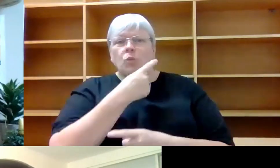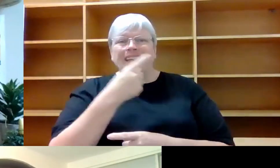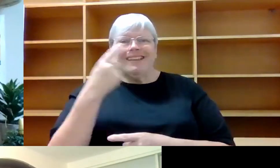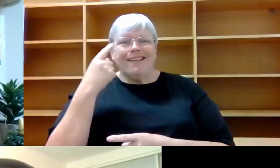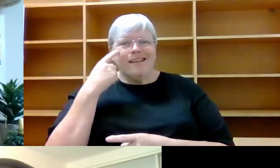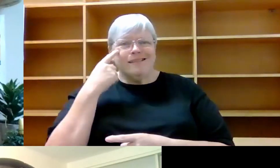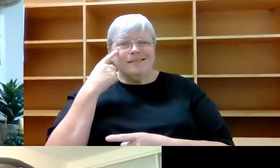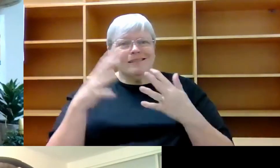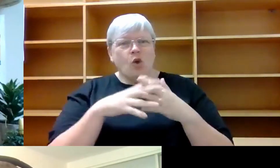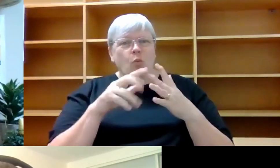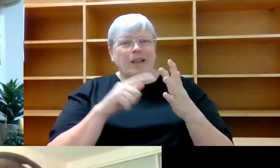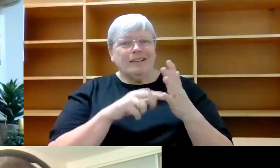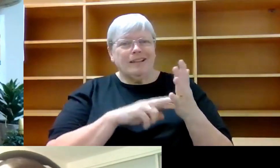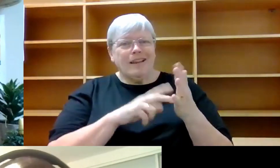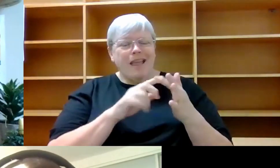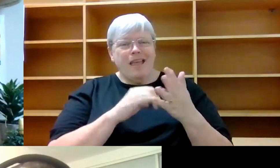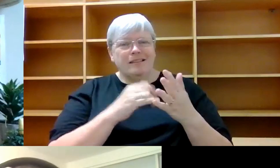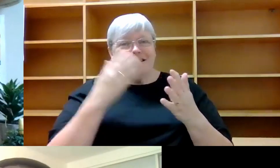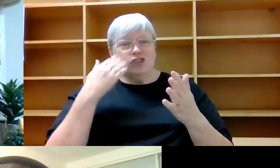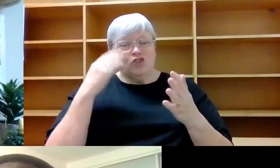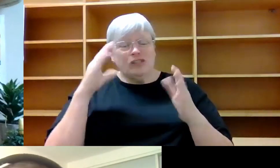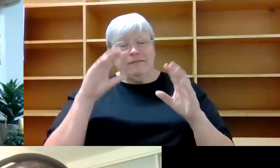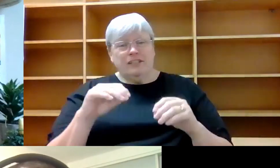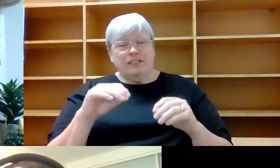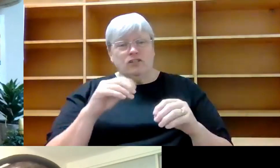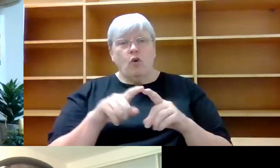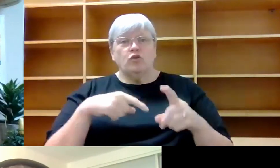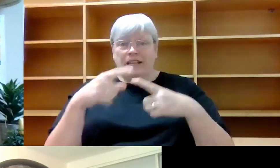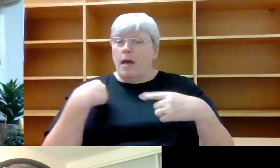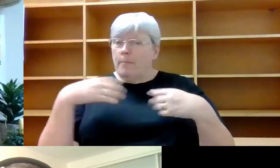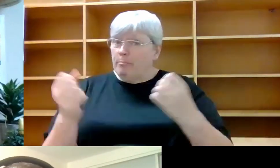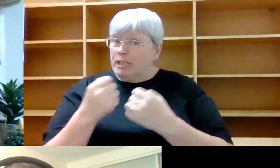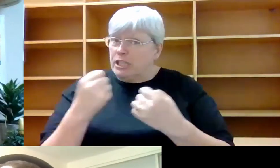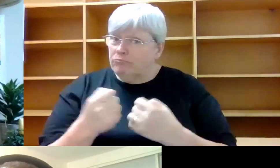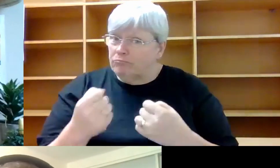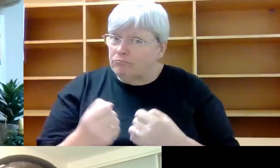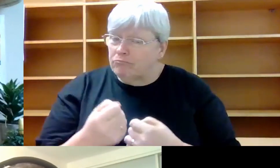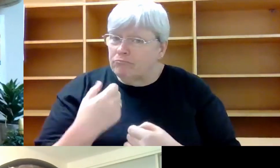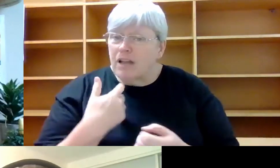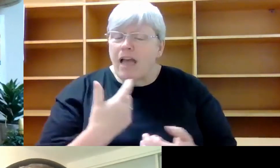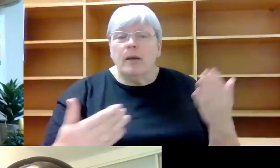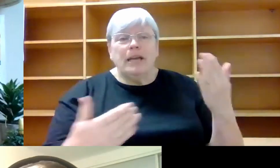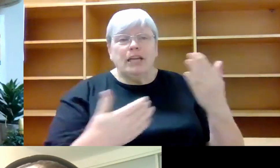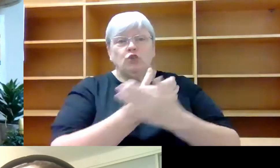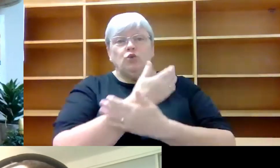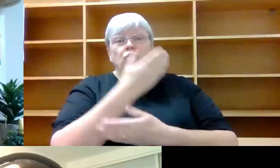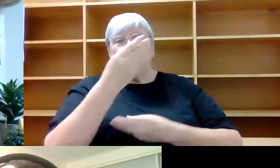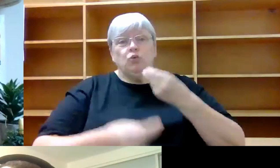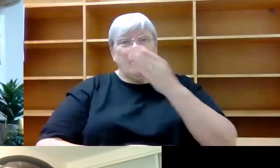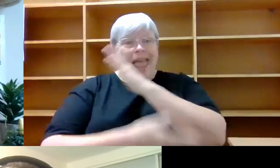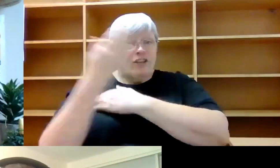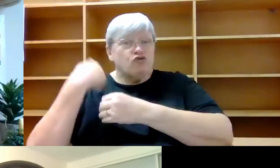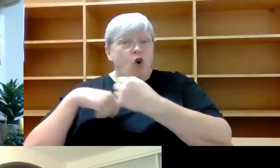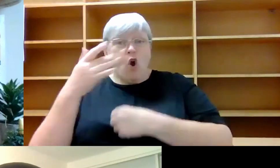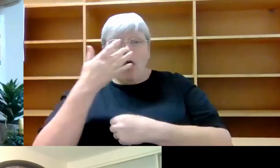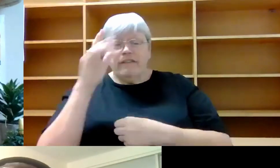just completed that. And also next year, I've been quite a busy boy. I have my new historical fiction coming